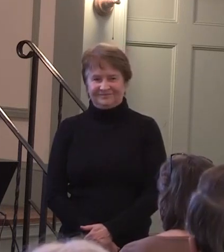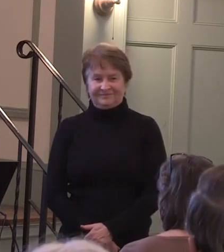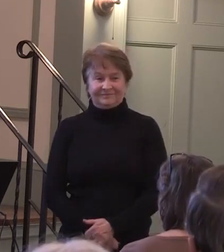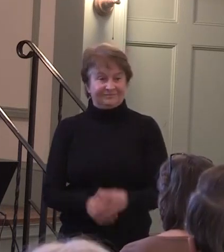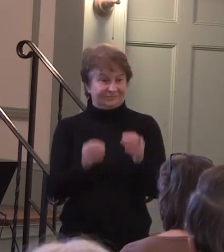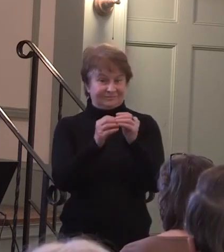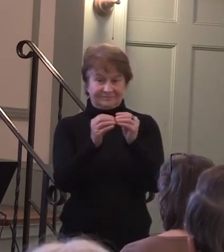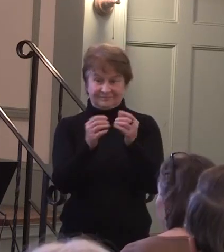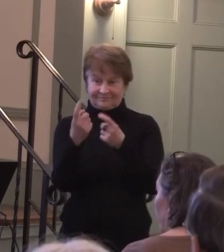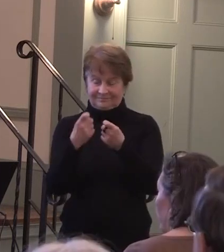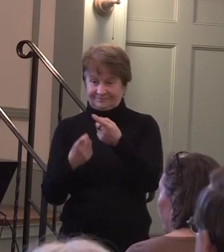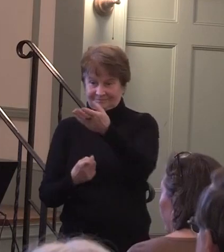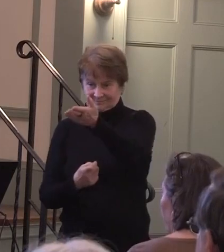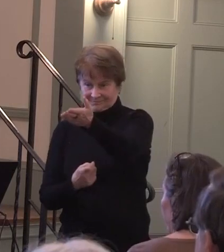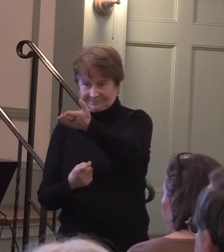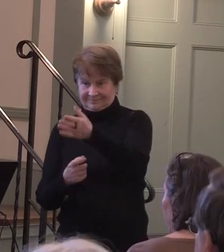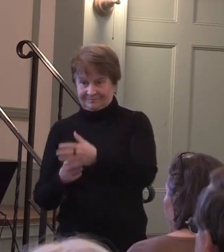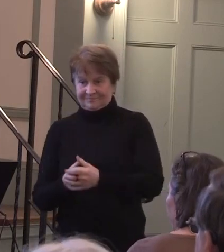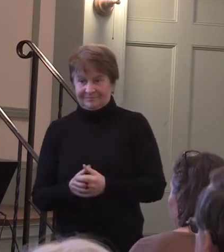What else?